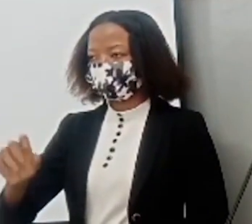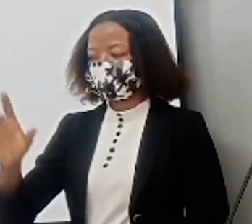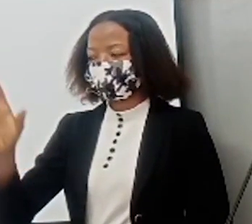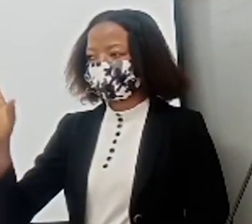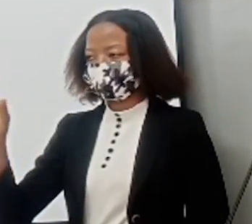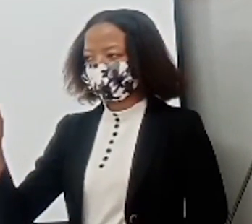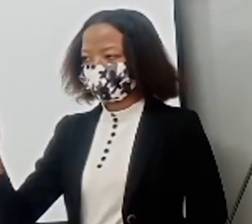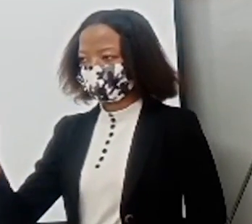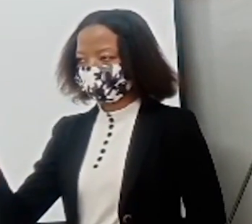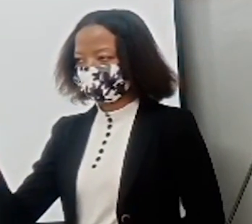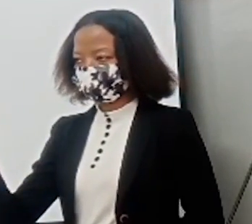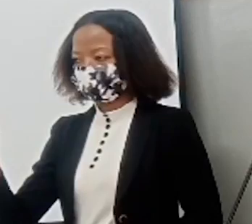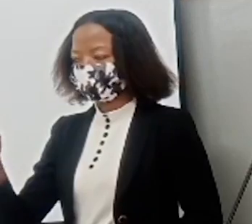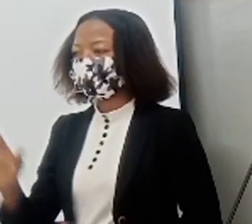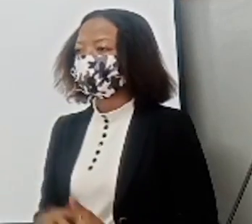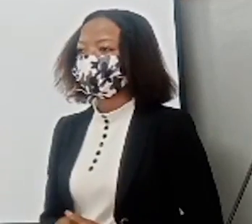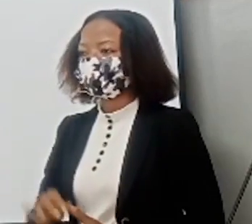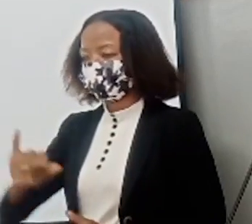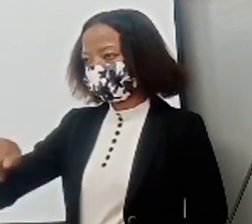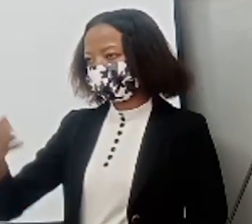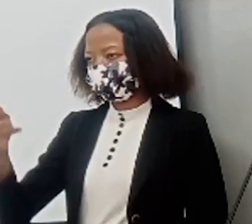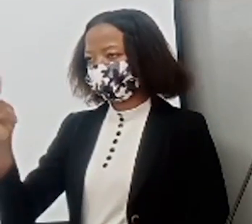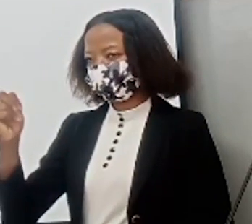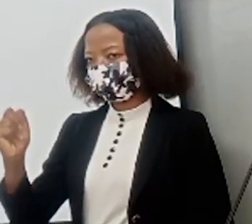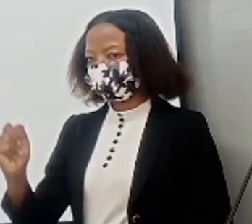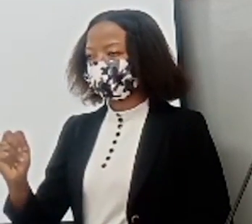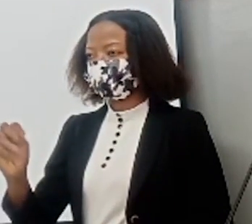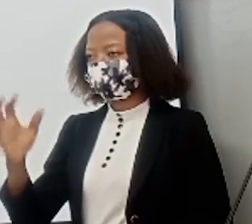2.8%, by June 15,